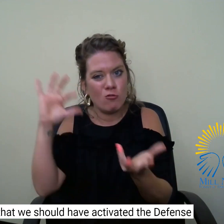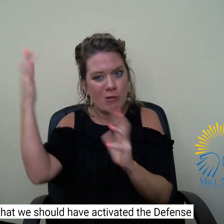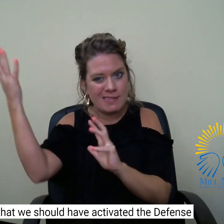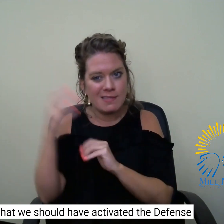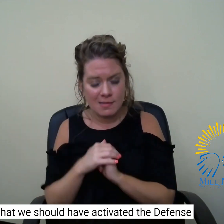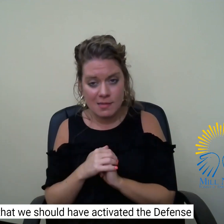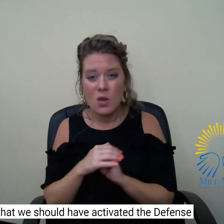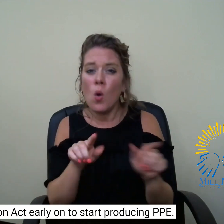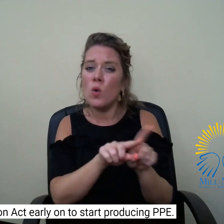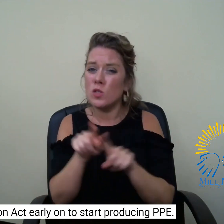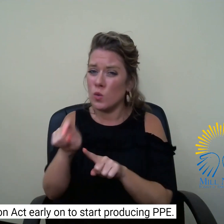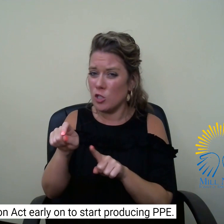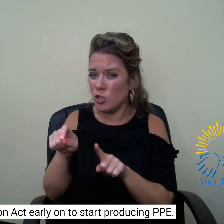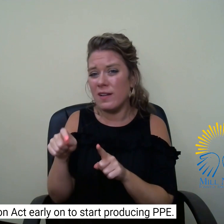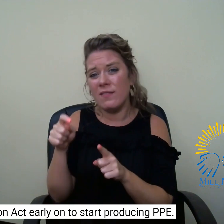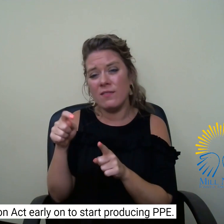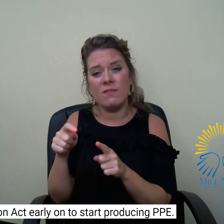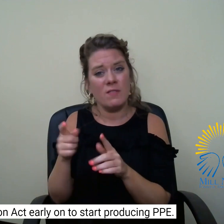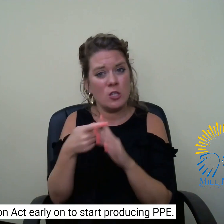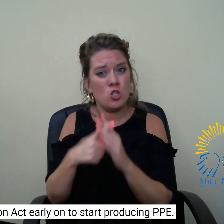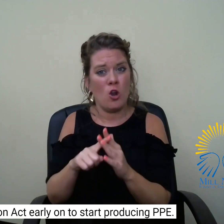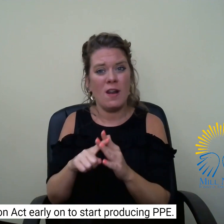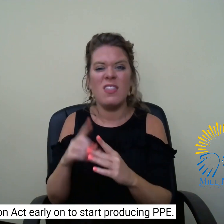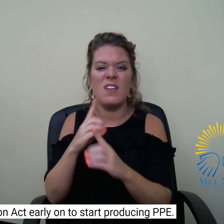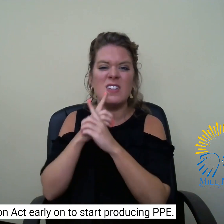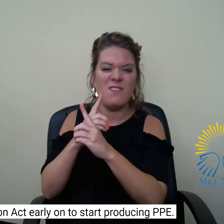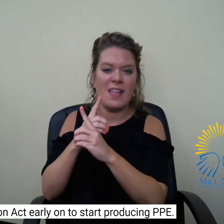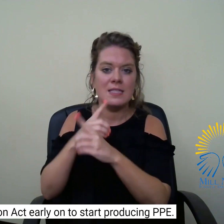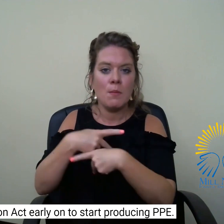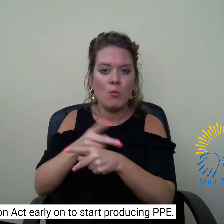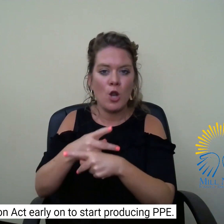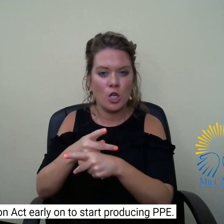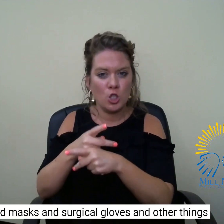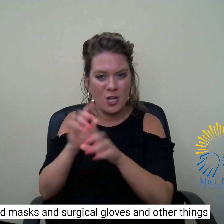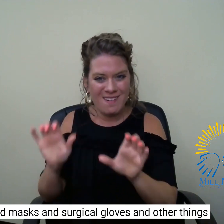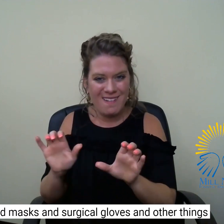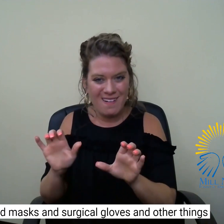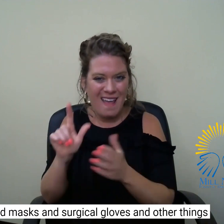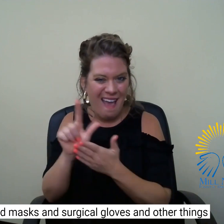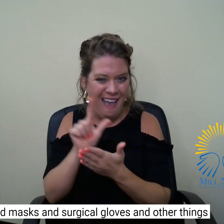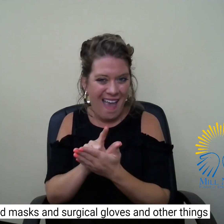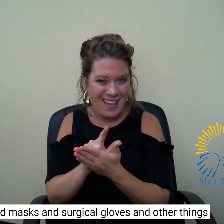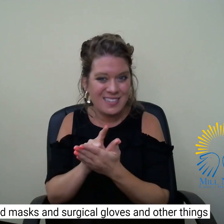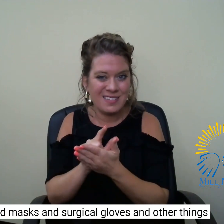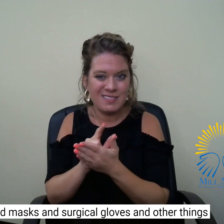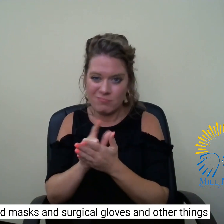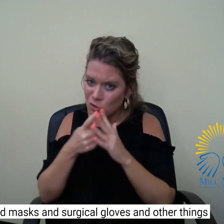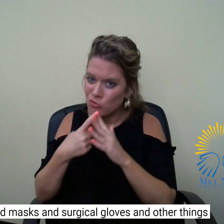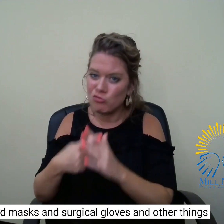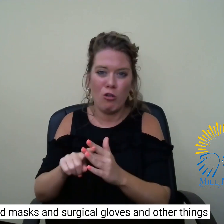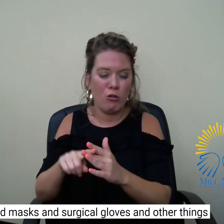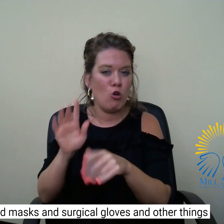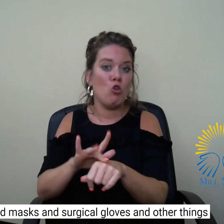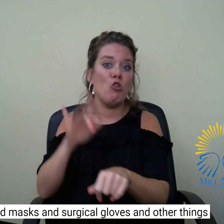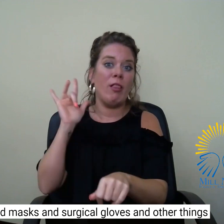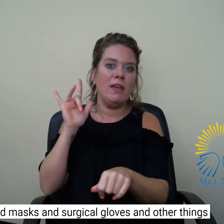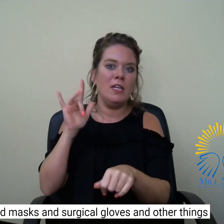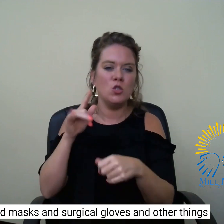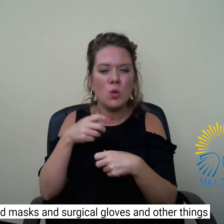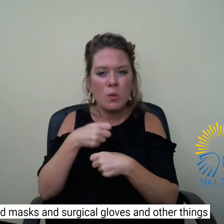the Defense Production Act early on to start producing PPE, those gowns and masks and surgical gloves and other